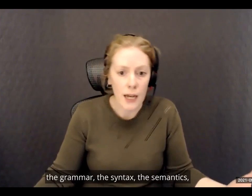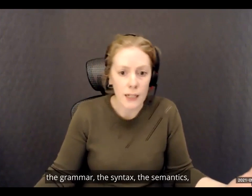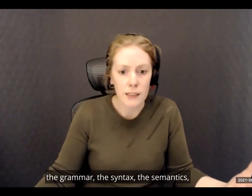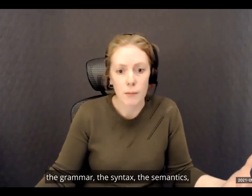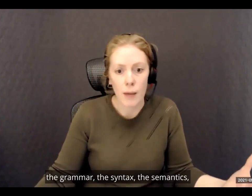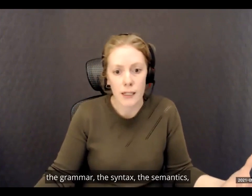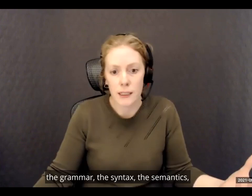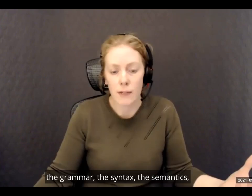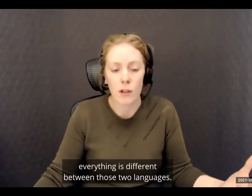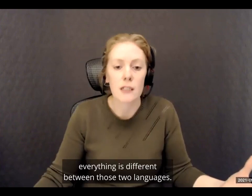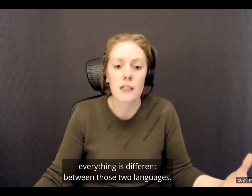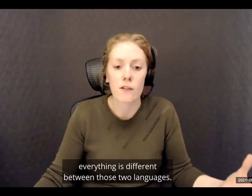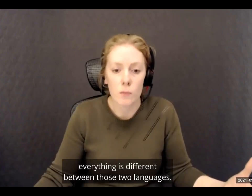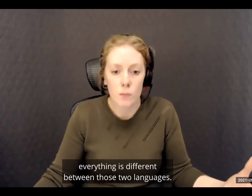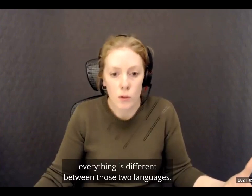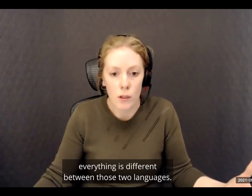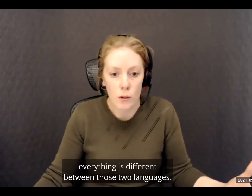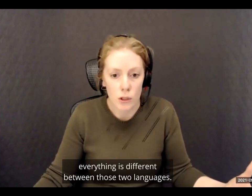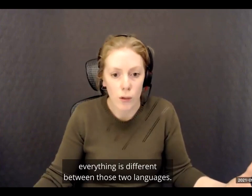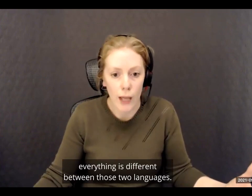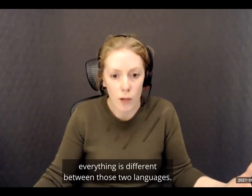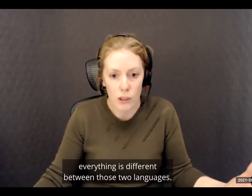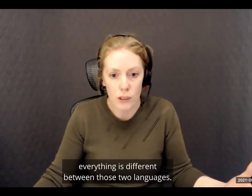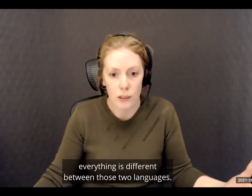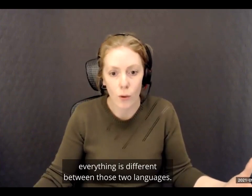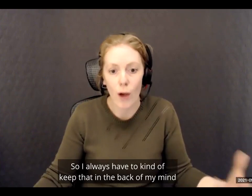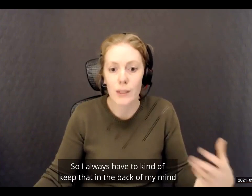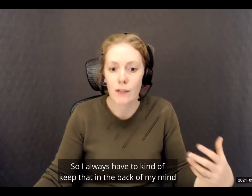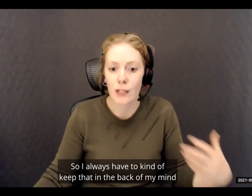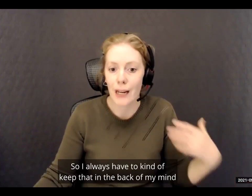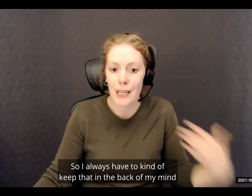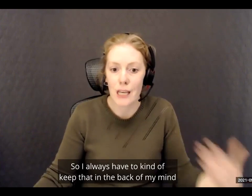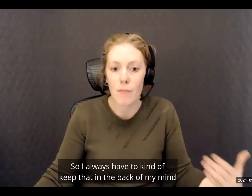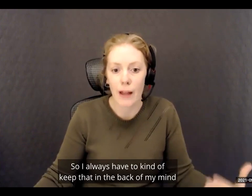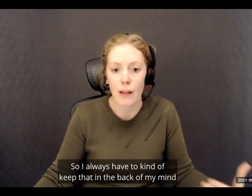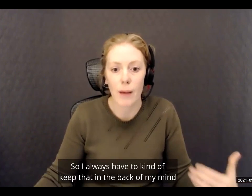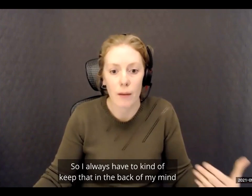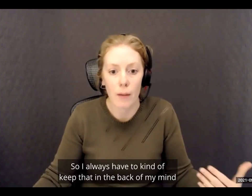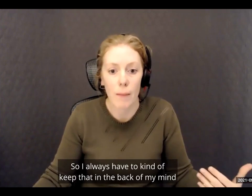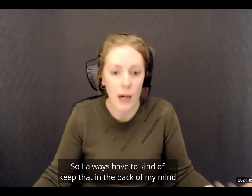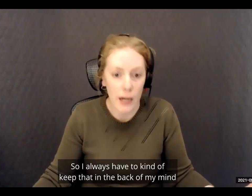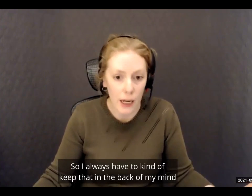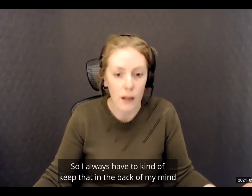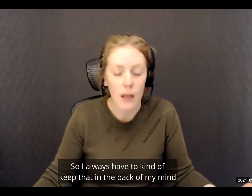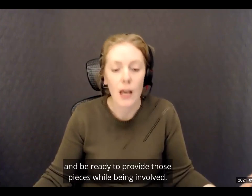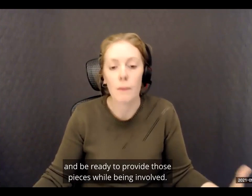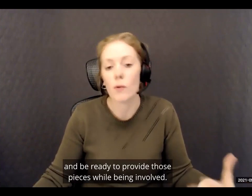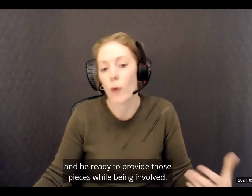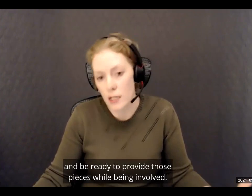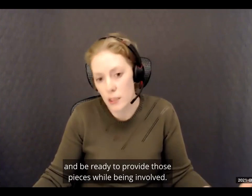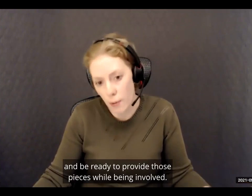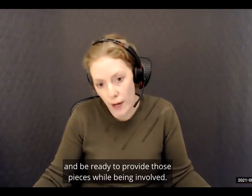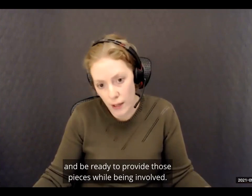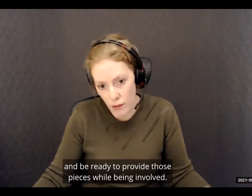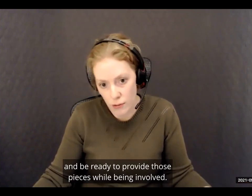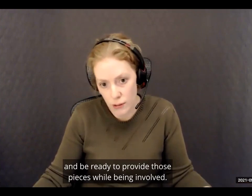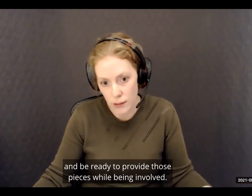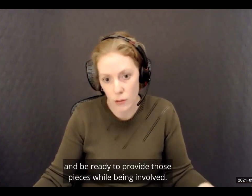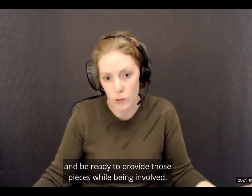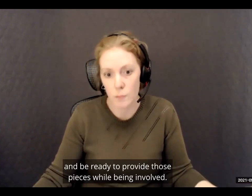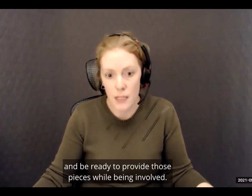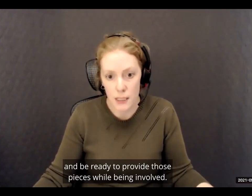the syntax, the semantics, everything is different between those two languages. So I always have to kind of keep that in the back of my mind and be ready to